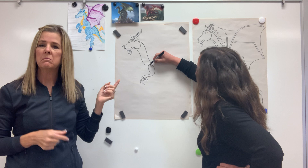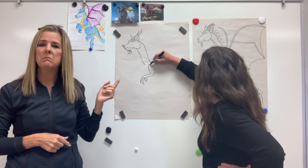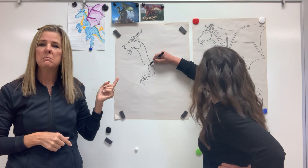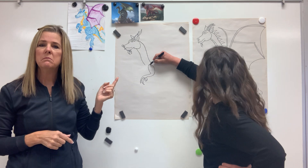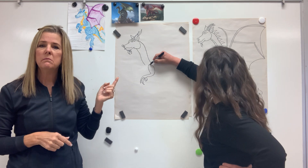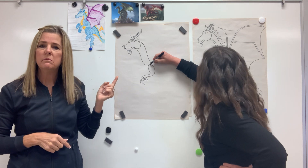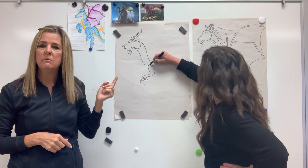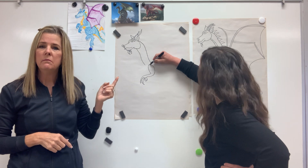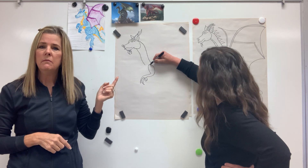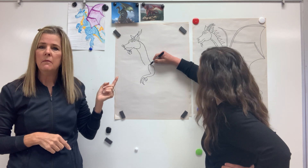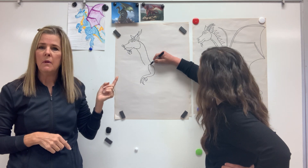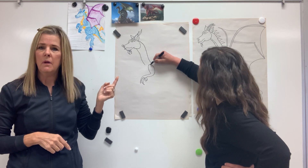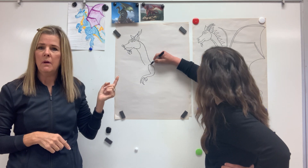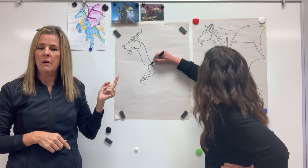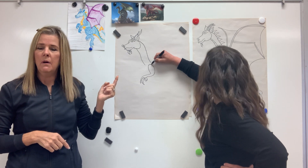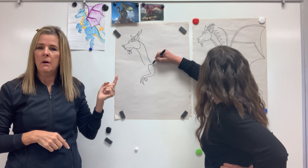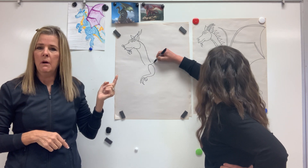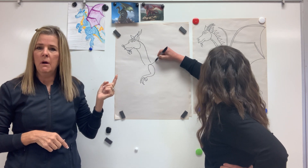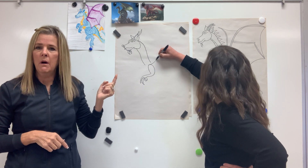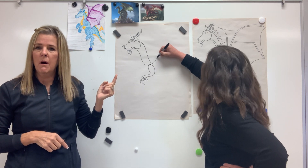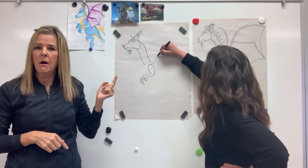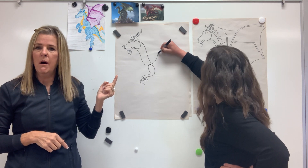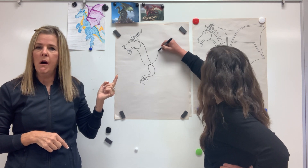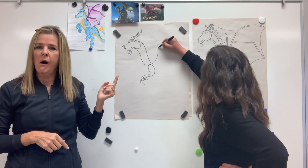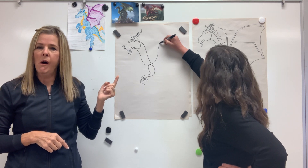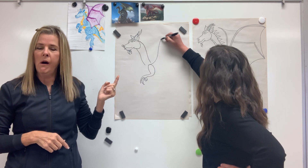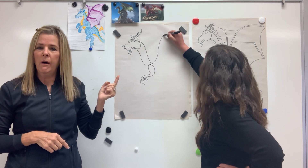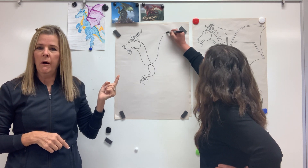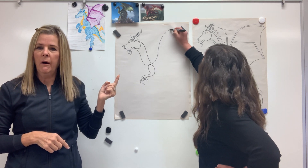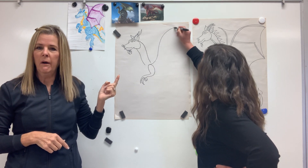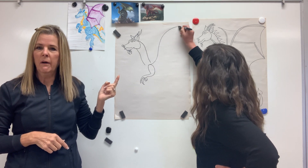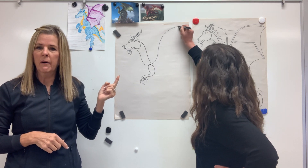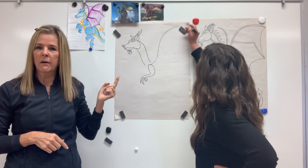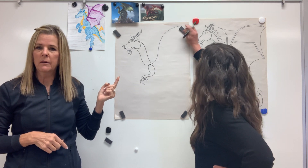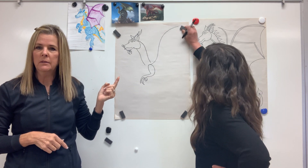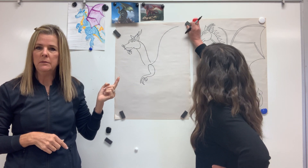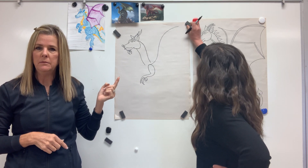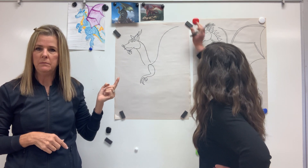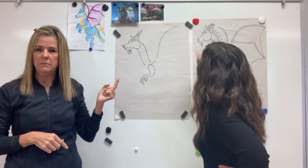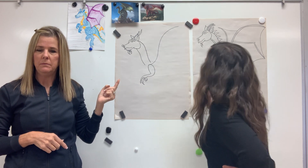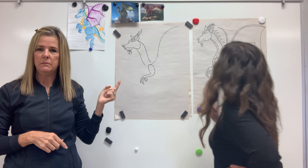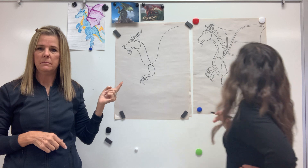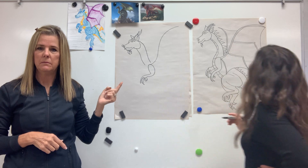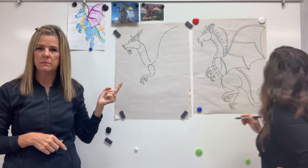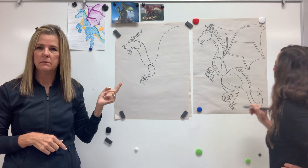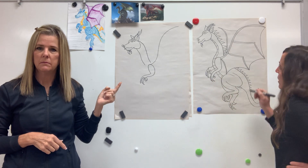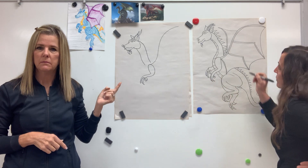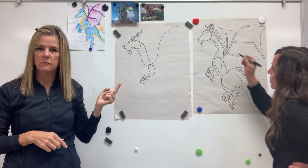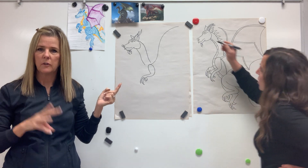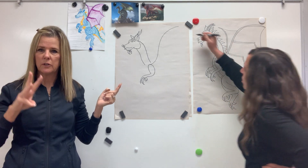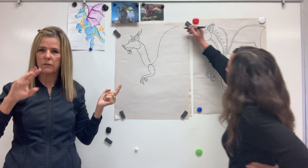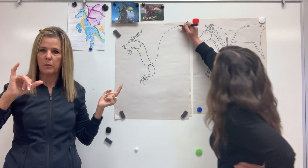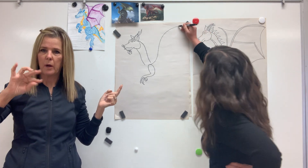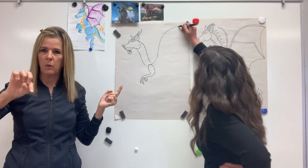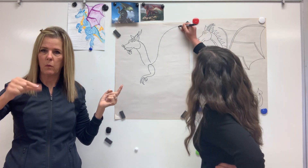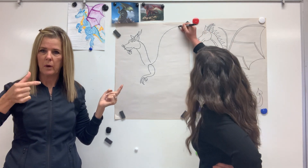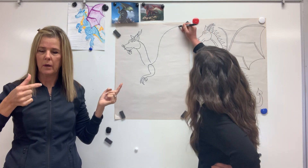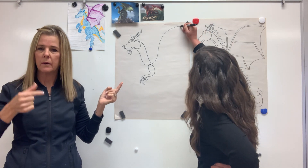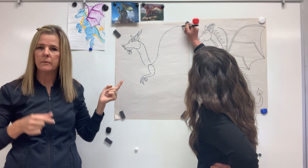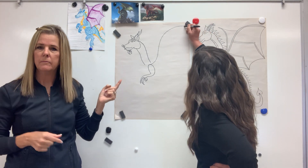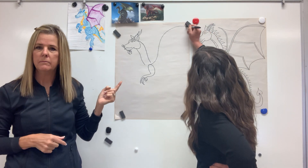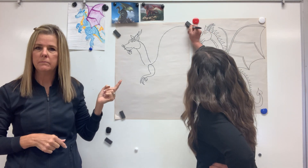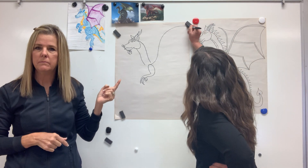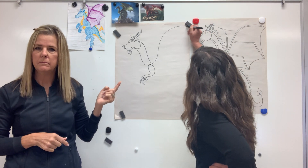I'm just gonna start at the top though, and I'm gonna make it curve out and up for my wing, however long I